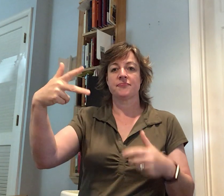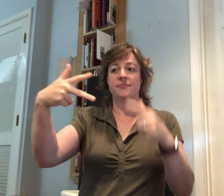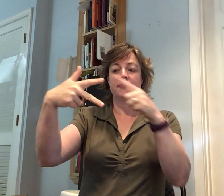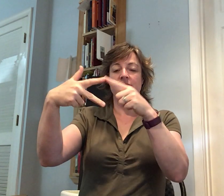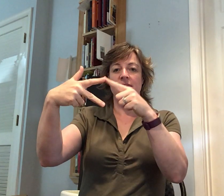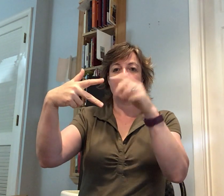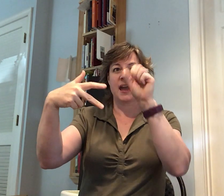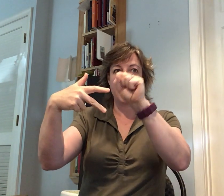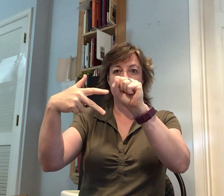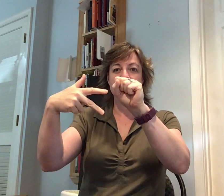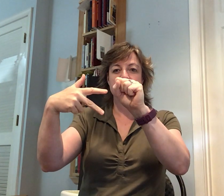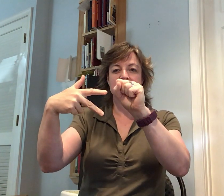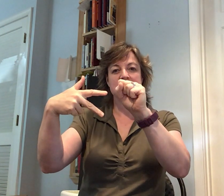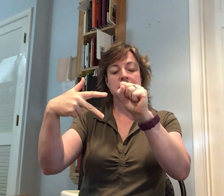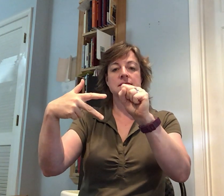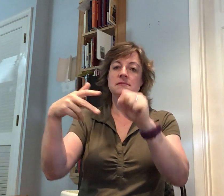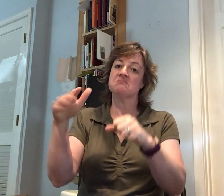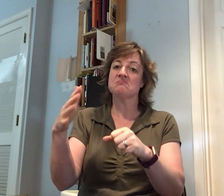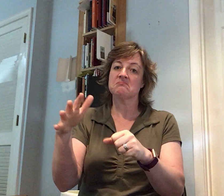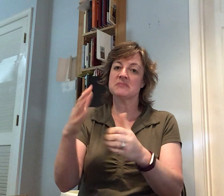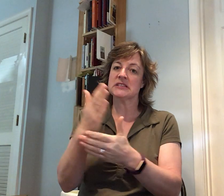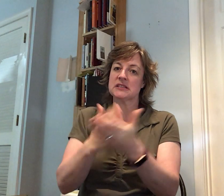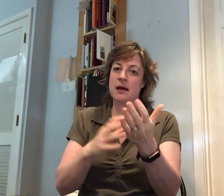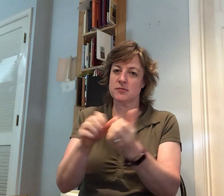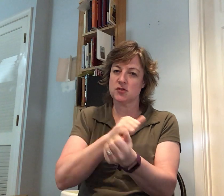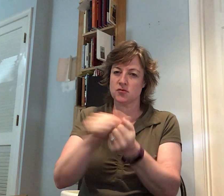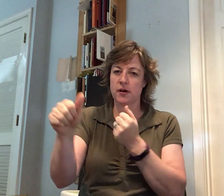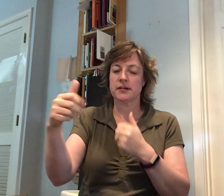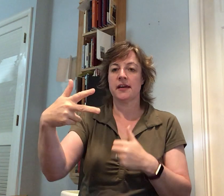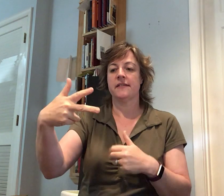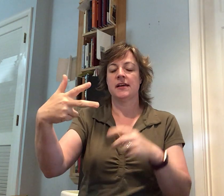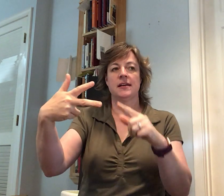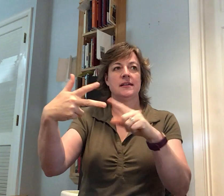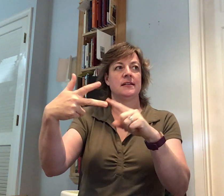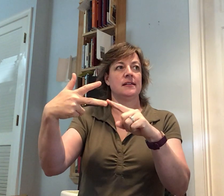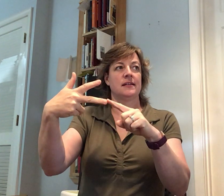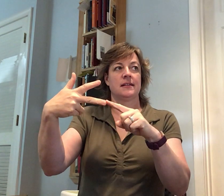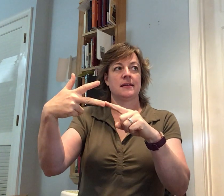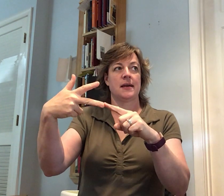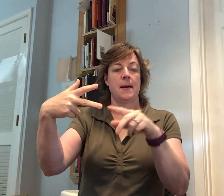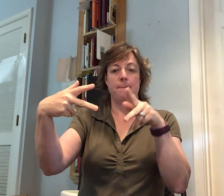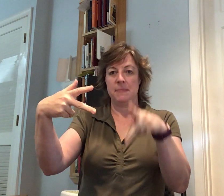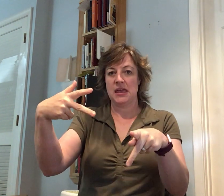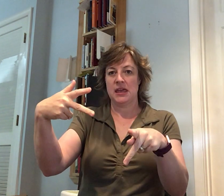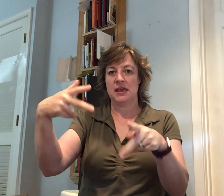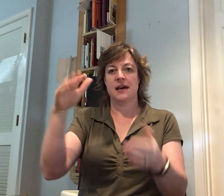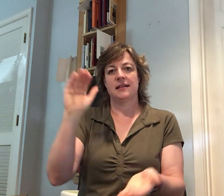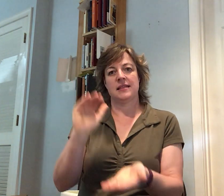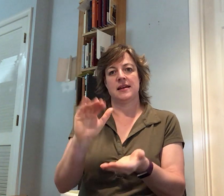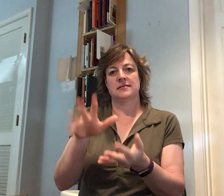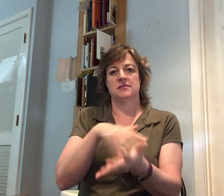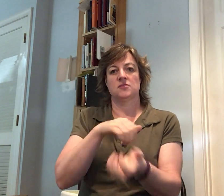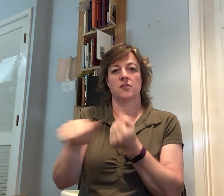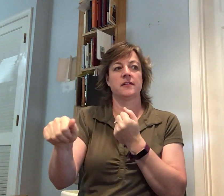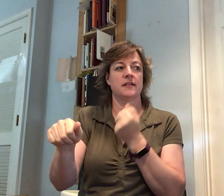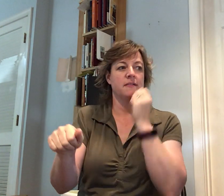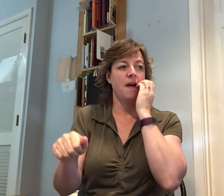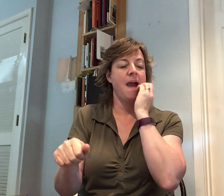and P waves. Naturally, stronger amplitude results in more damage. Given the same